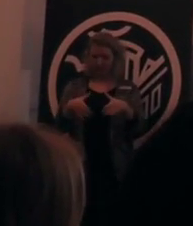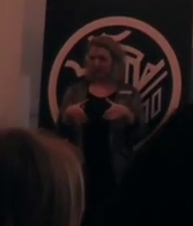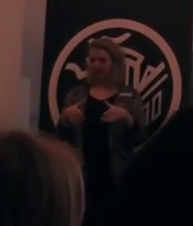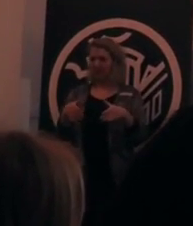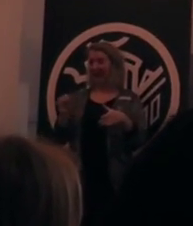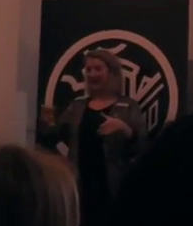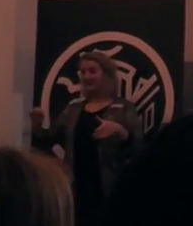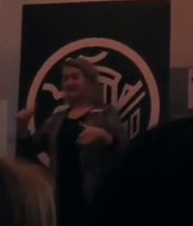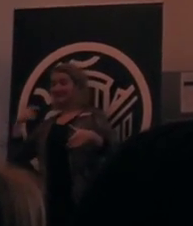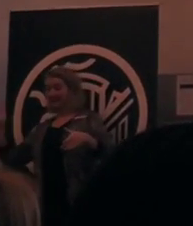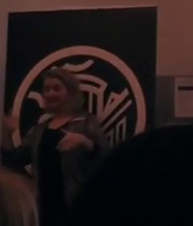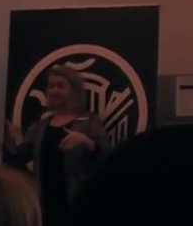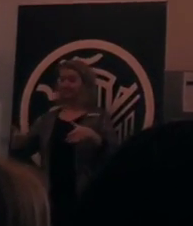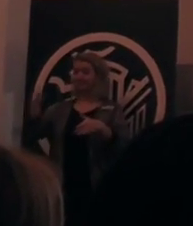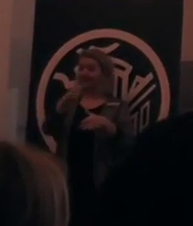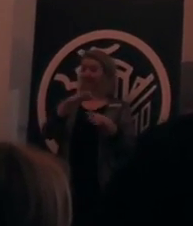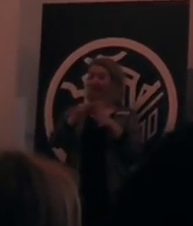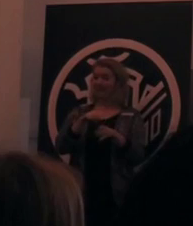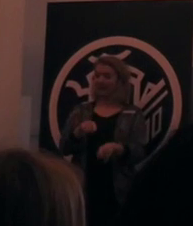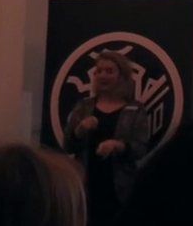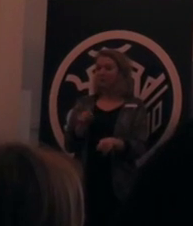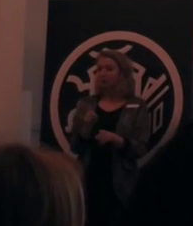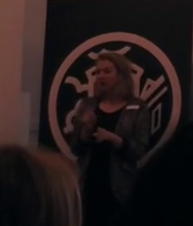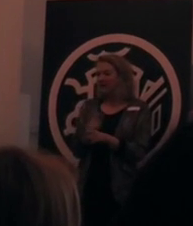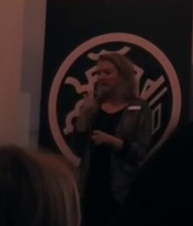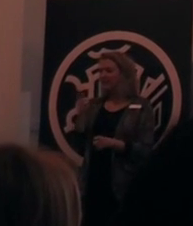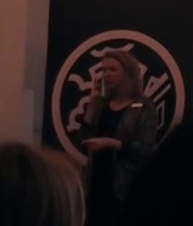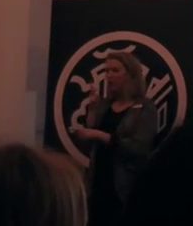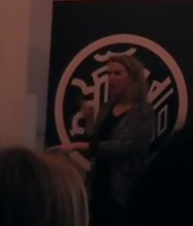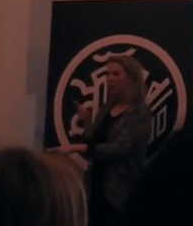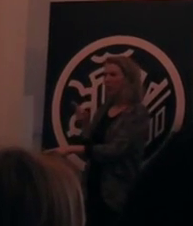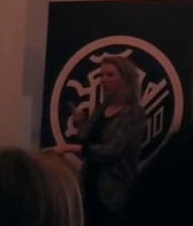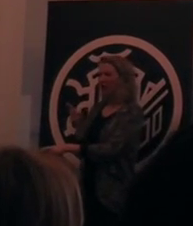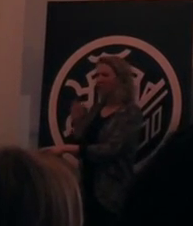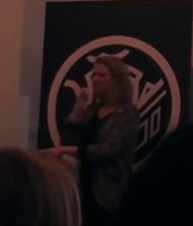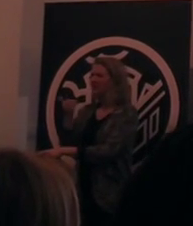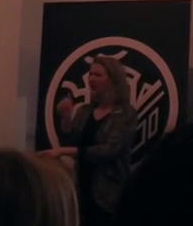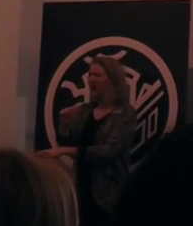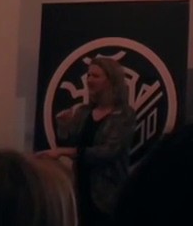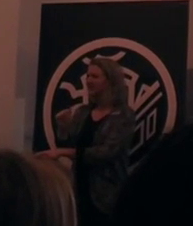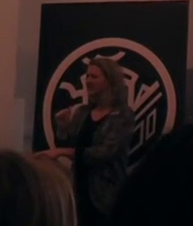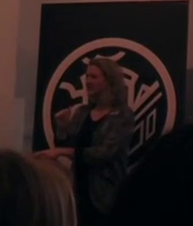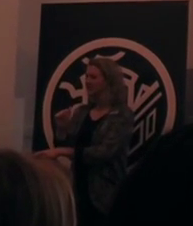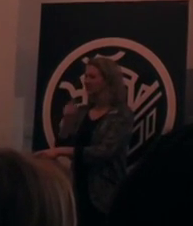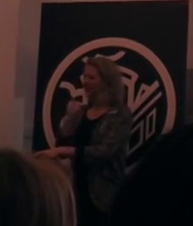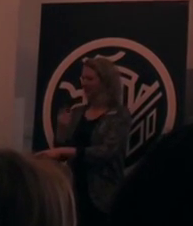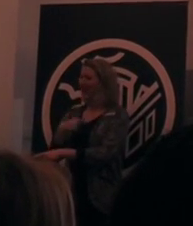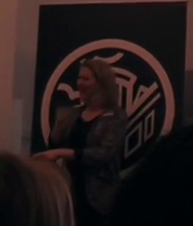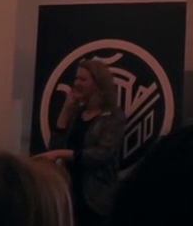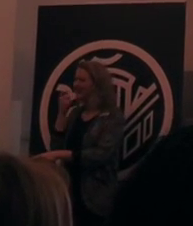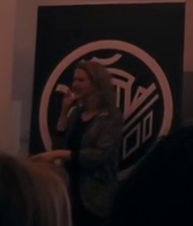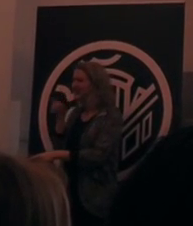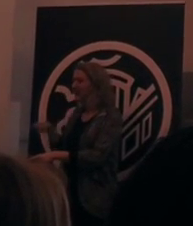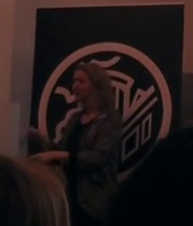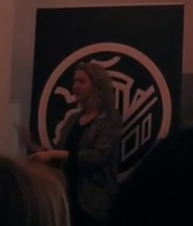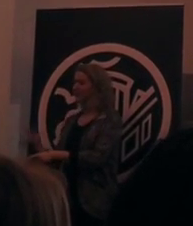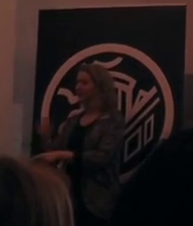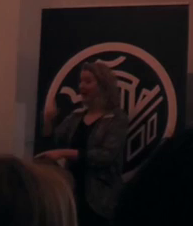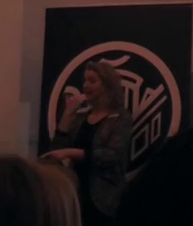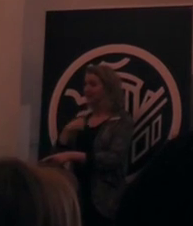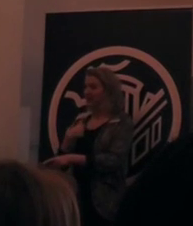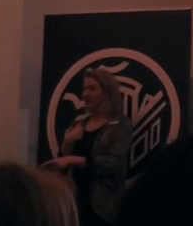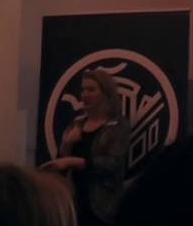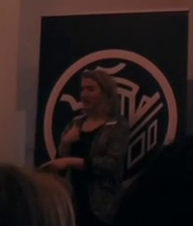so his boss saw it and called him and said, I just saw you on TV, Alex, call me. And he was petrified.